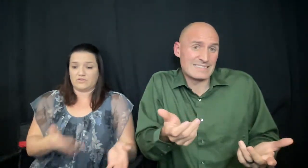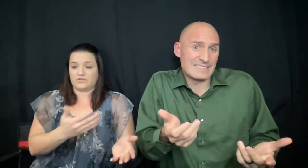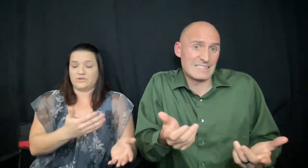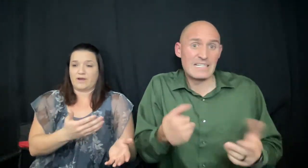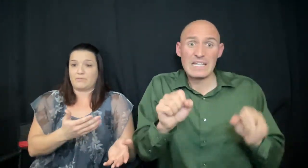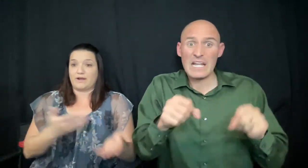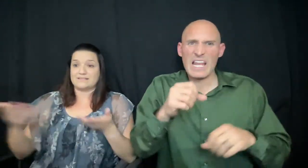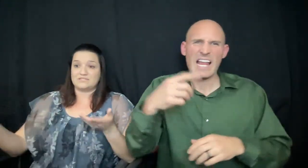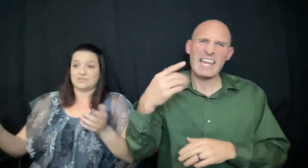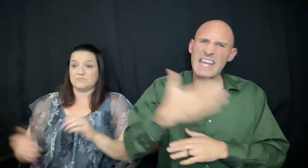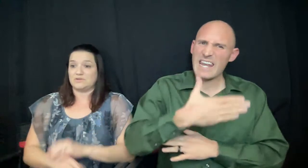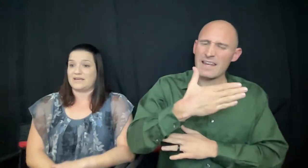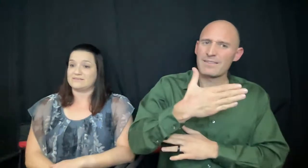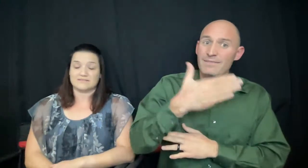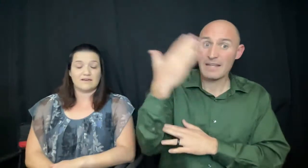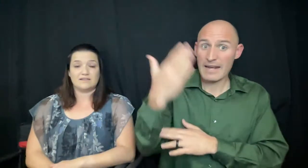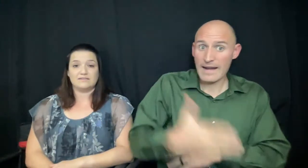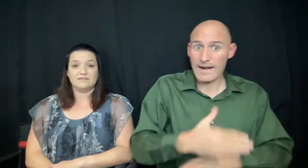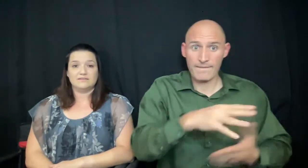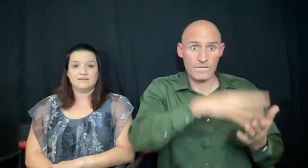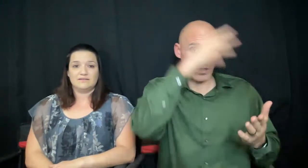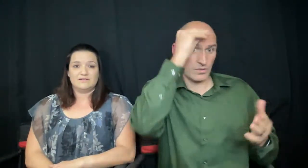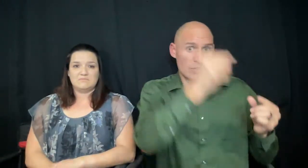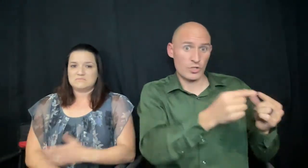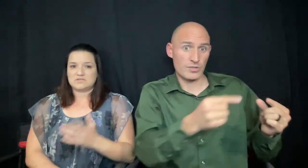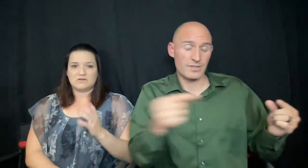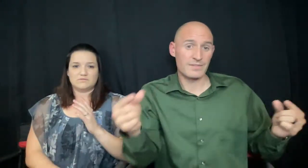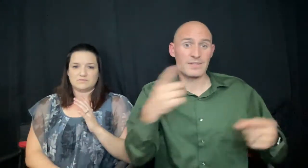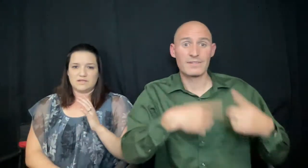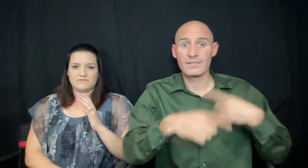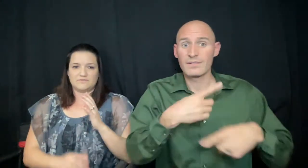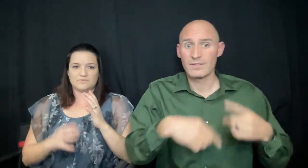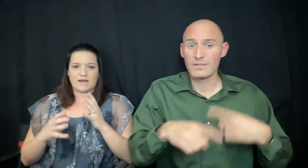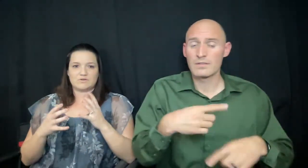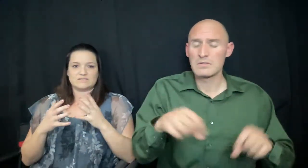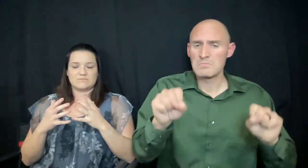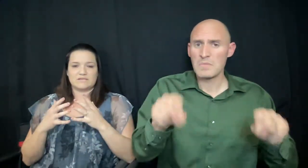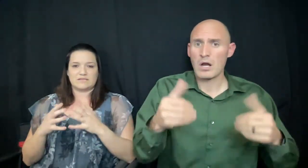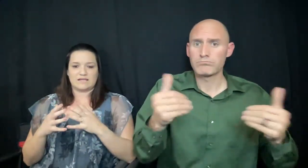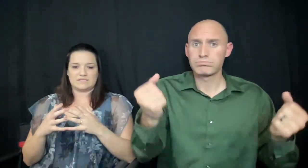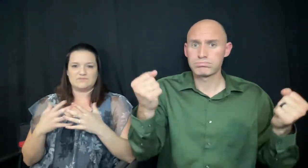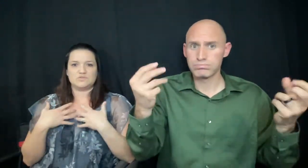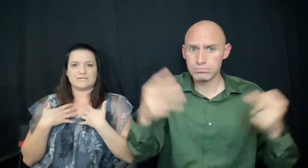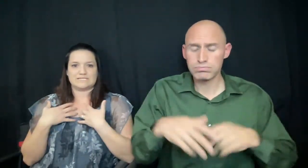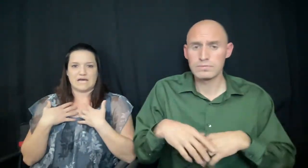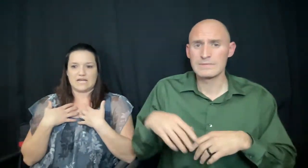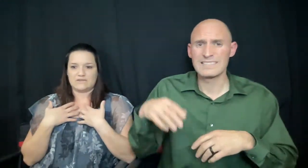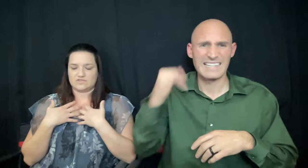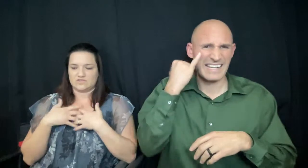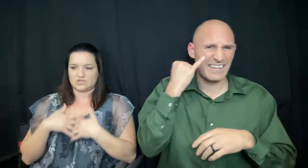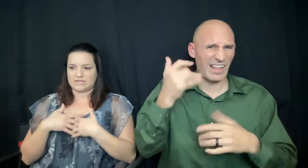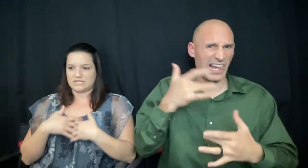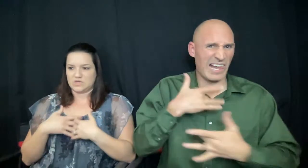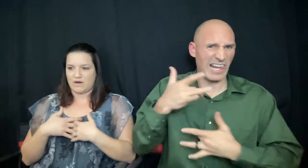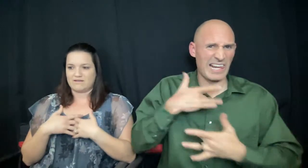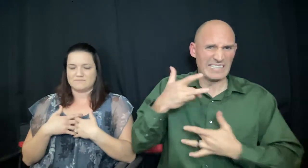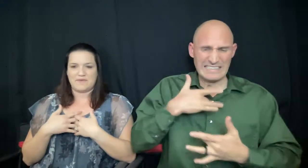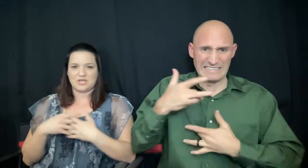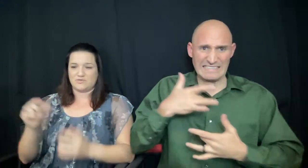learn the grammar and still communicate and sign. So if grammar is something that gives you anxiety, it's stressing you out, it's making you